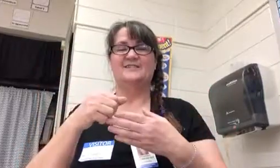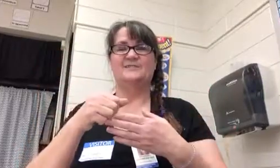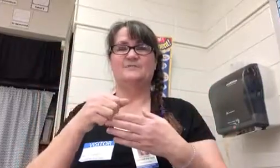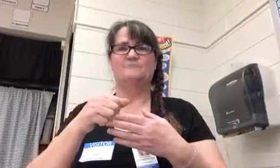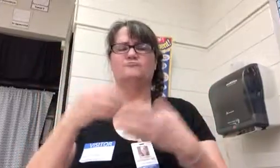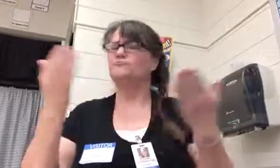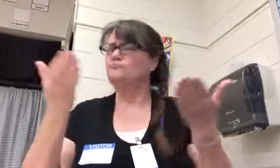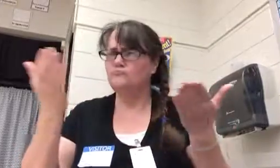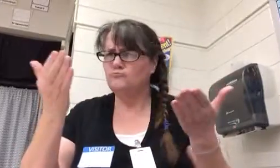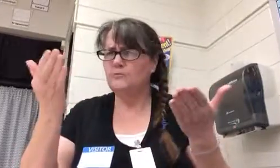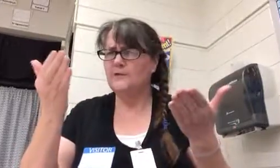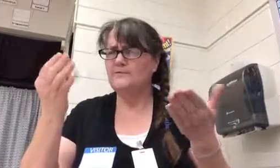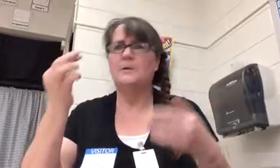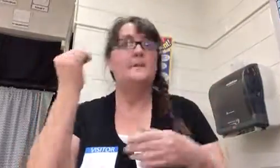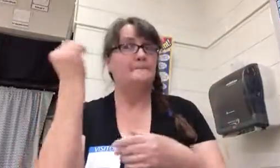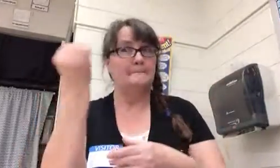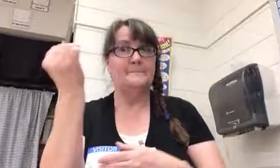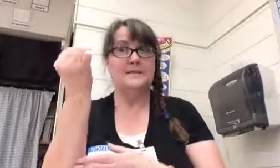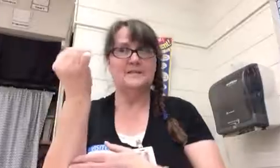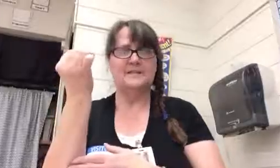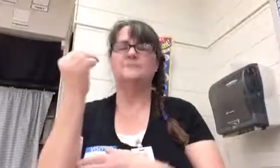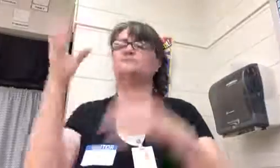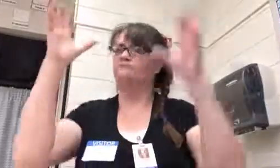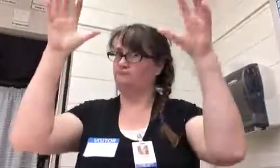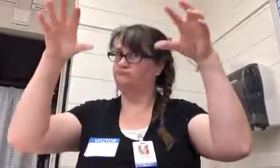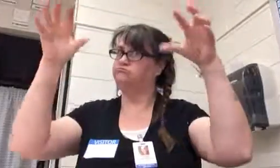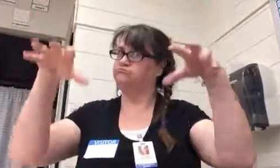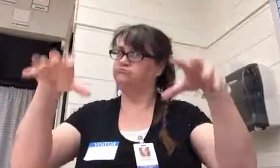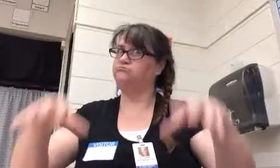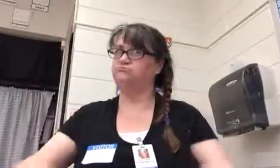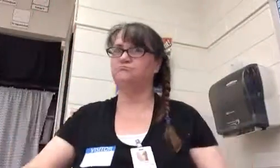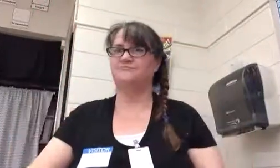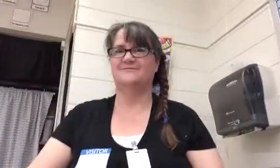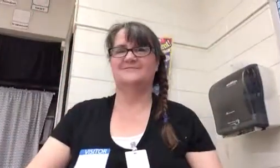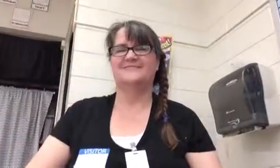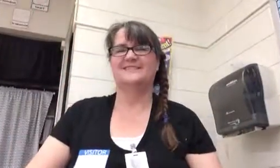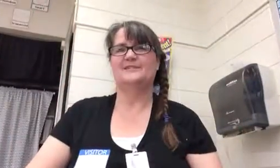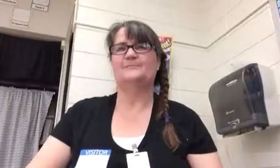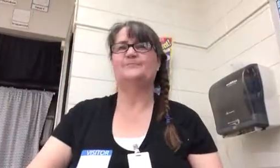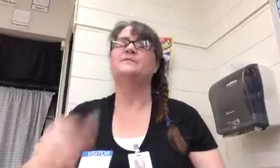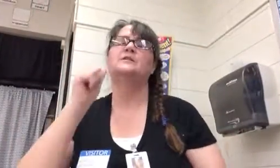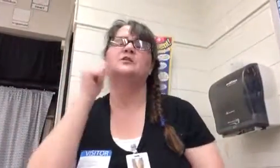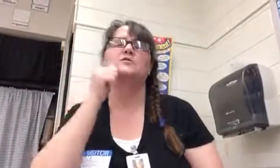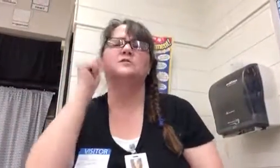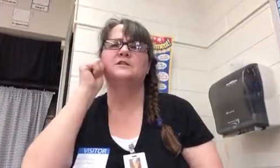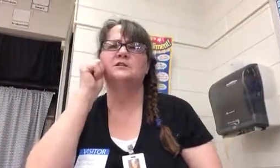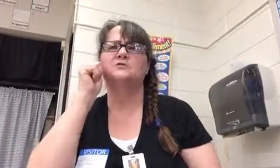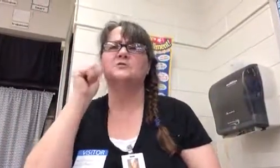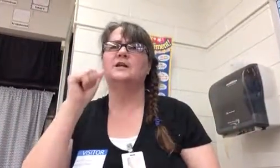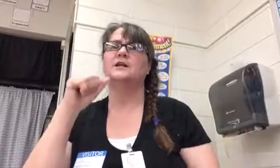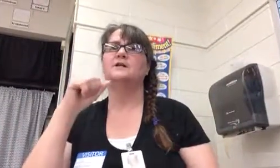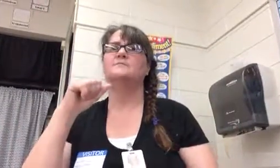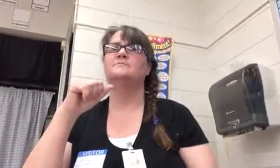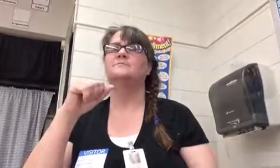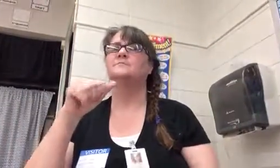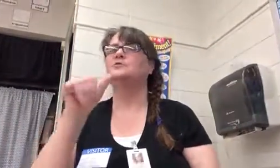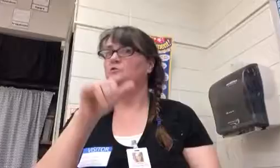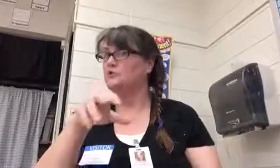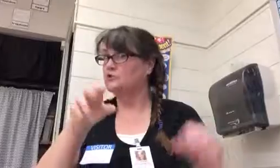I told you that you could choose between a rainy day or a snowy day, because we had